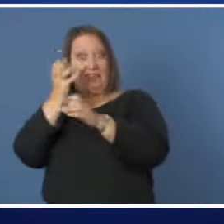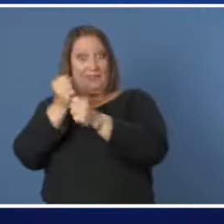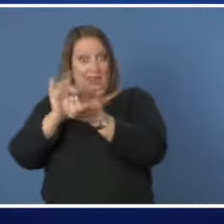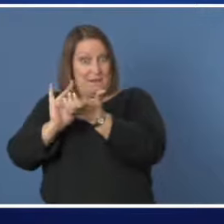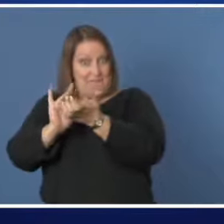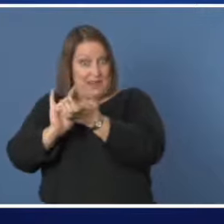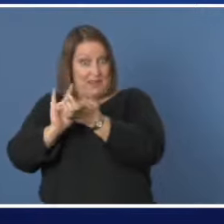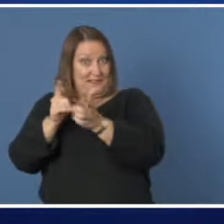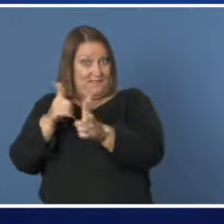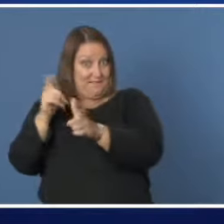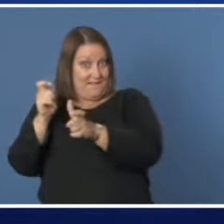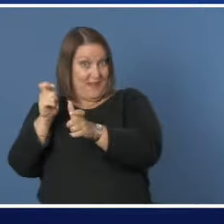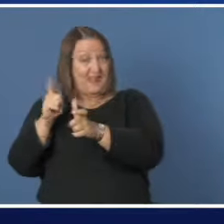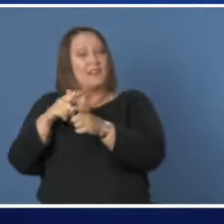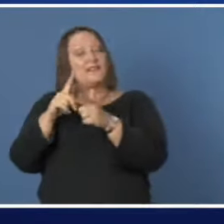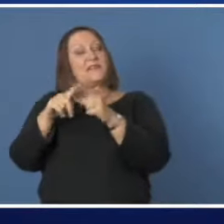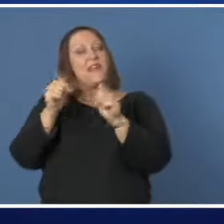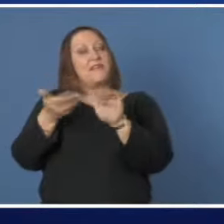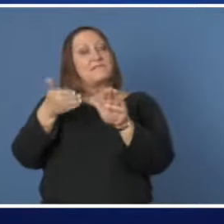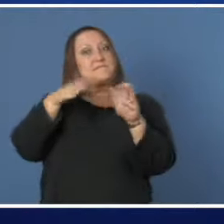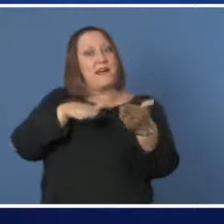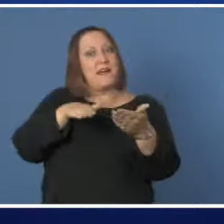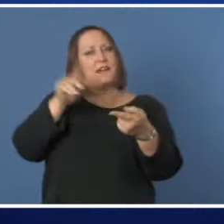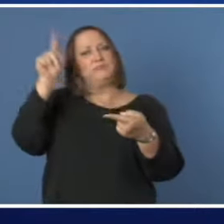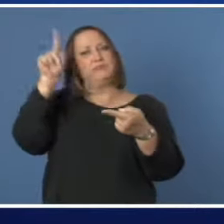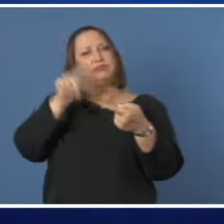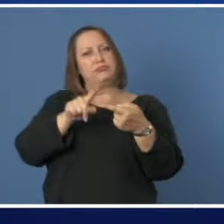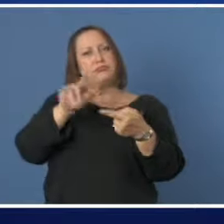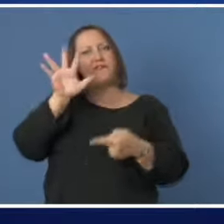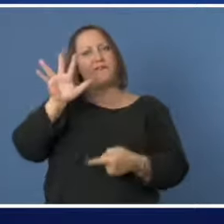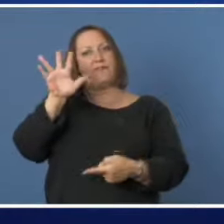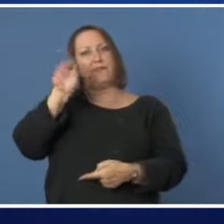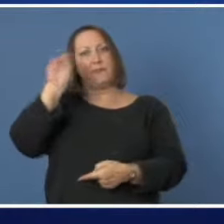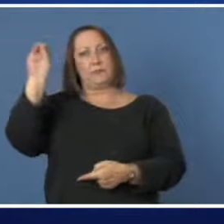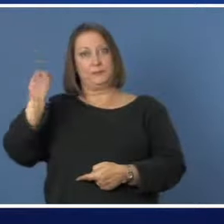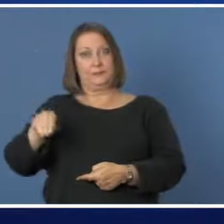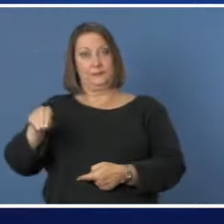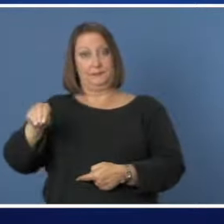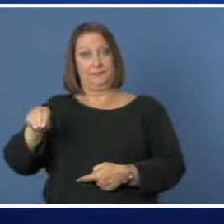Treatment reduces the death rate to 5%.